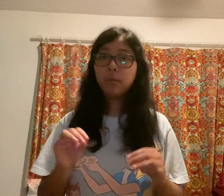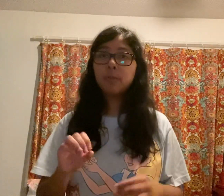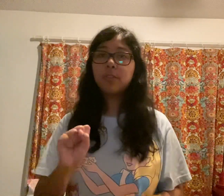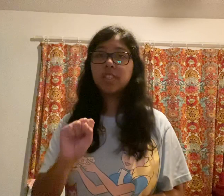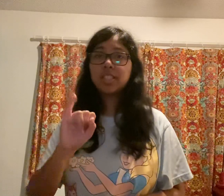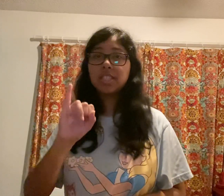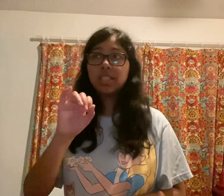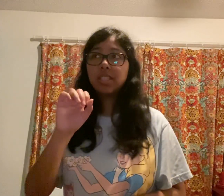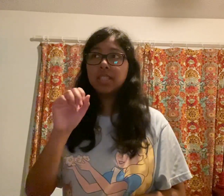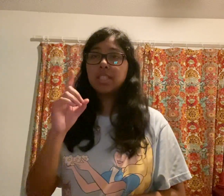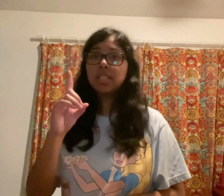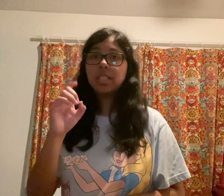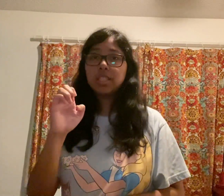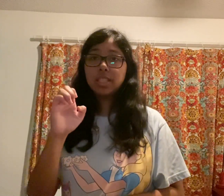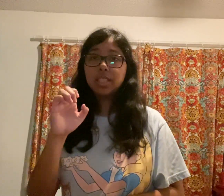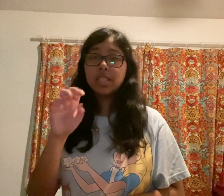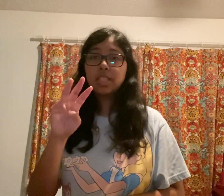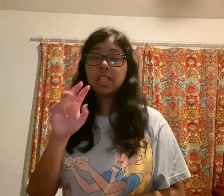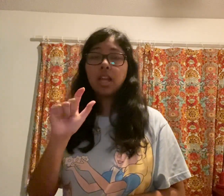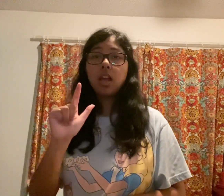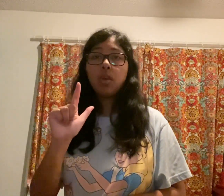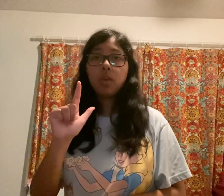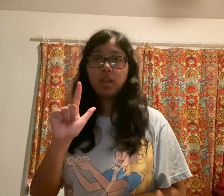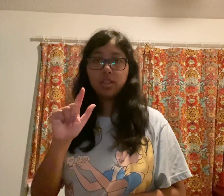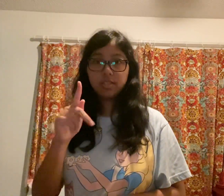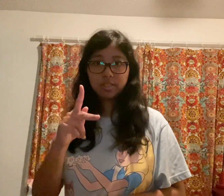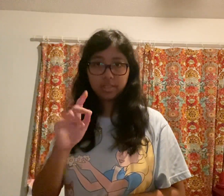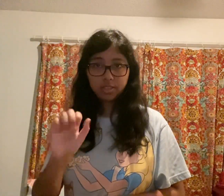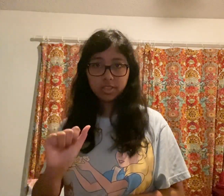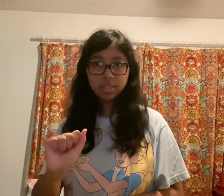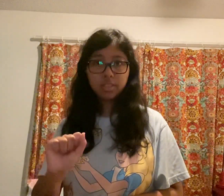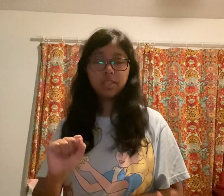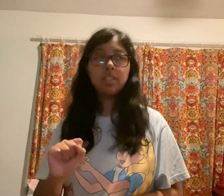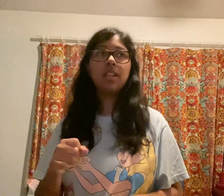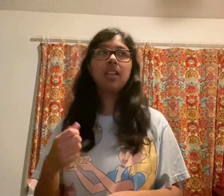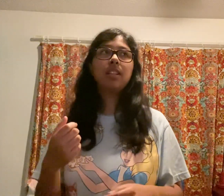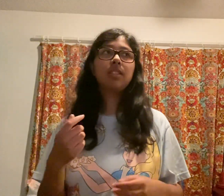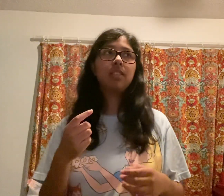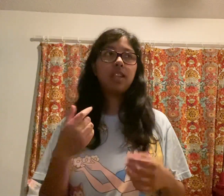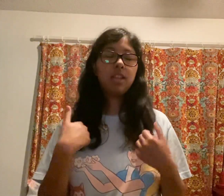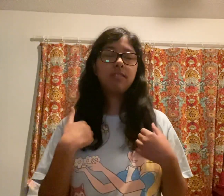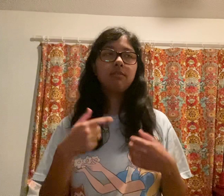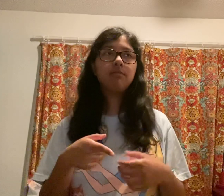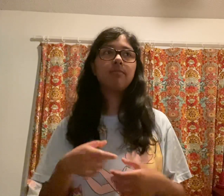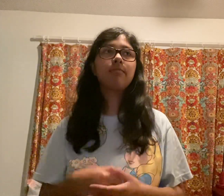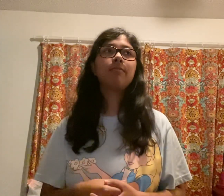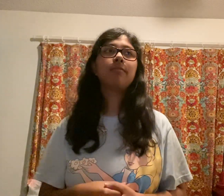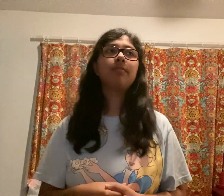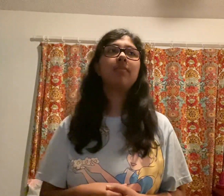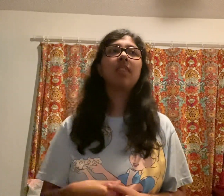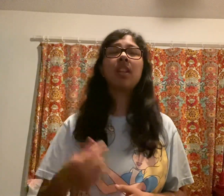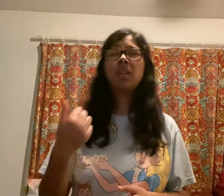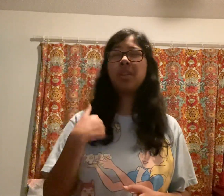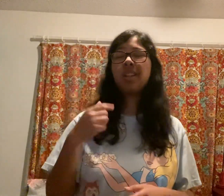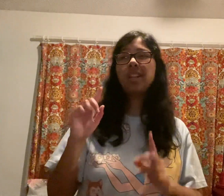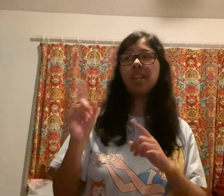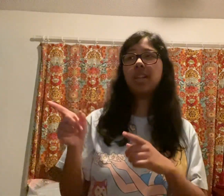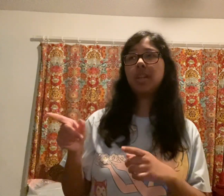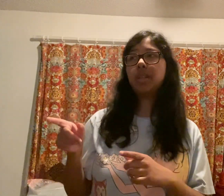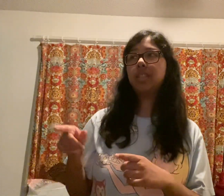with very little time to get to my connecting flight. As I hurried to get on the train to arrive at the next terminal, we waited to see what seemed like